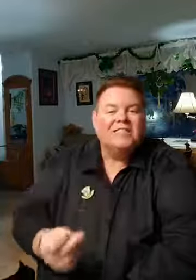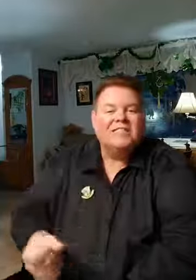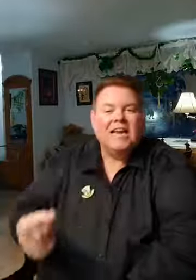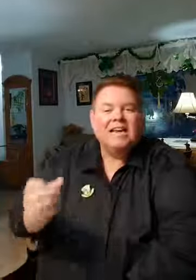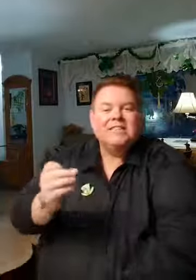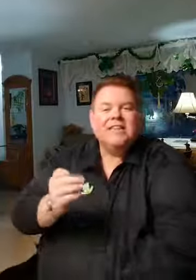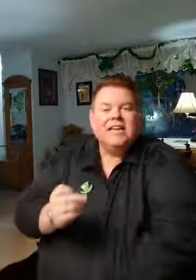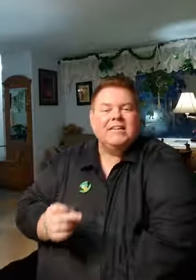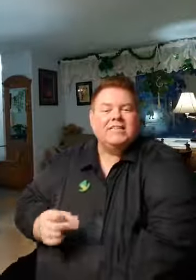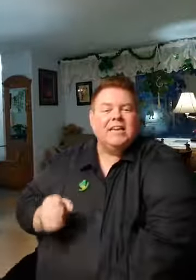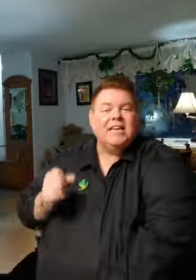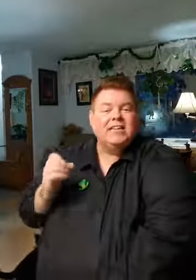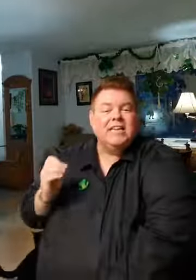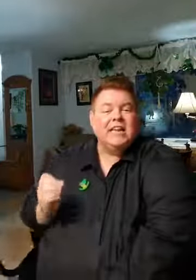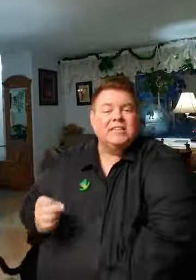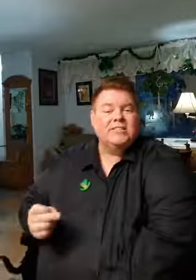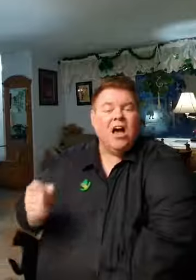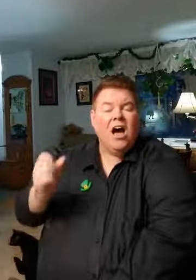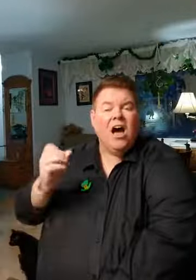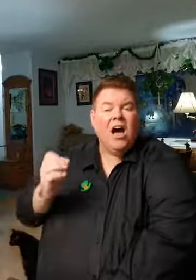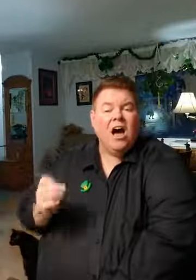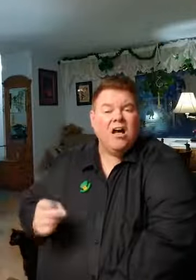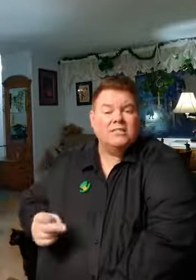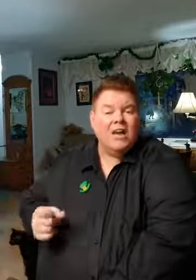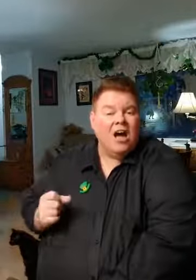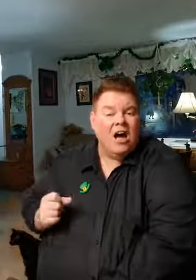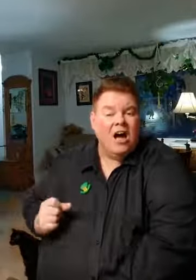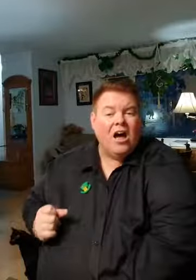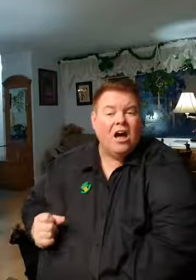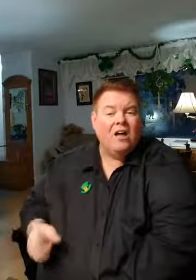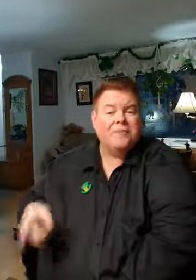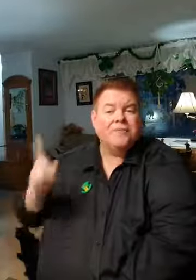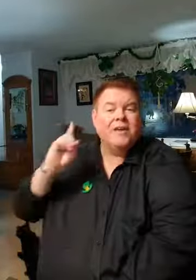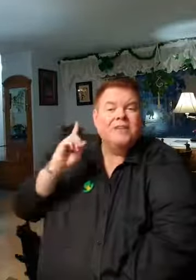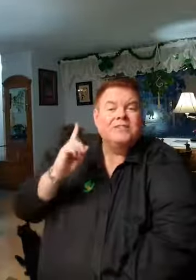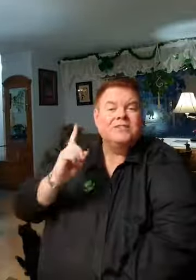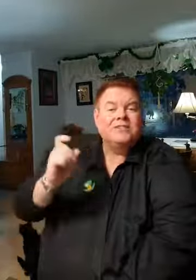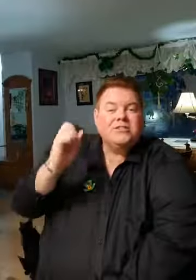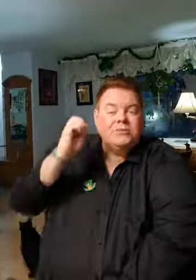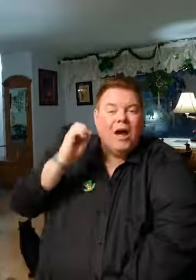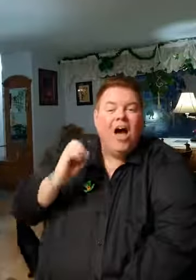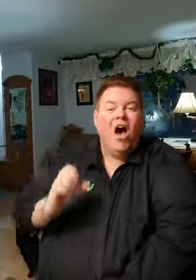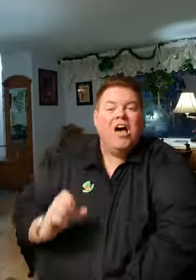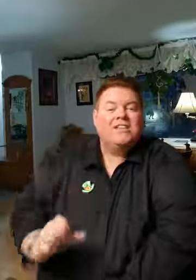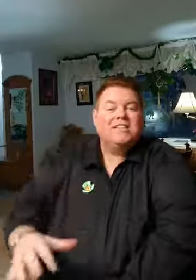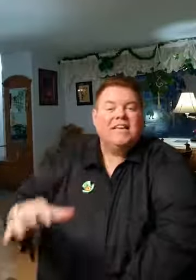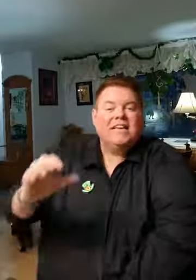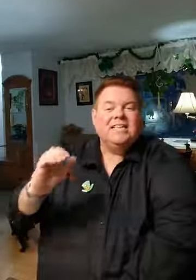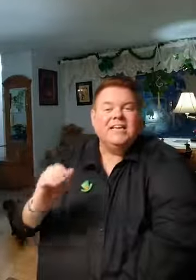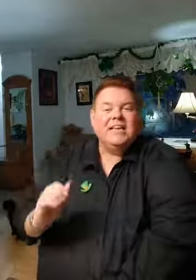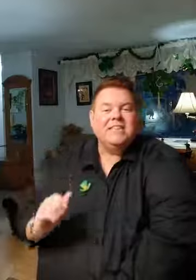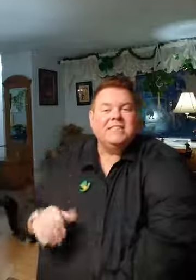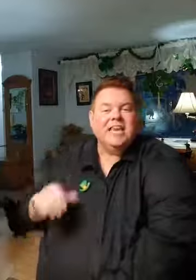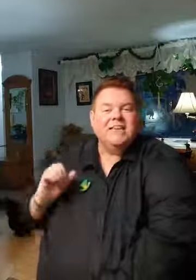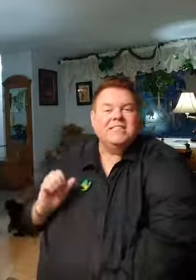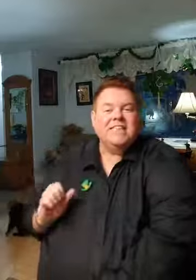Zing, zing, zing, zing, za, za. Two. Zing, zing, zing, zing,